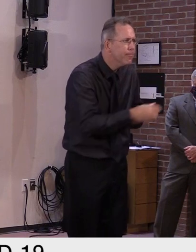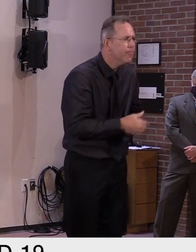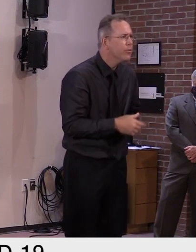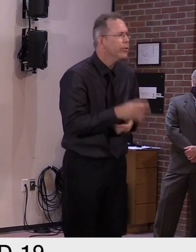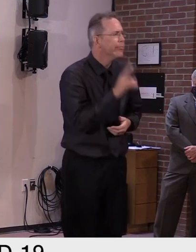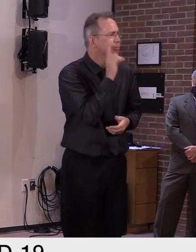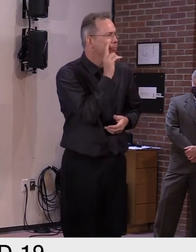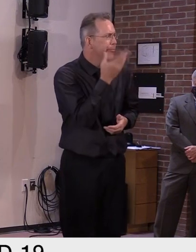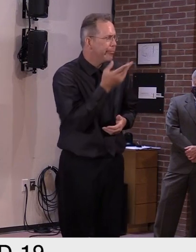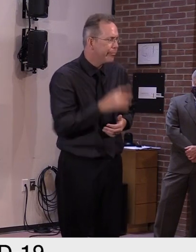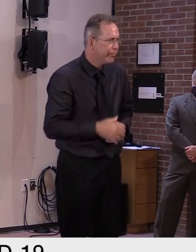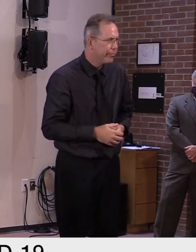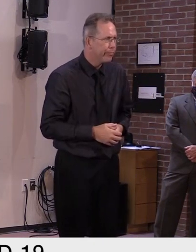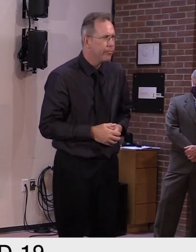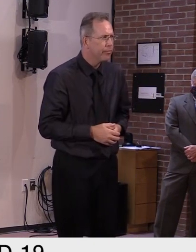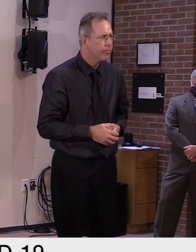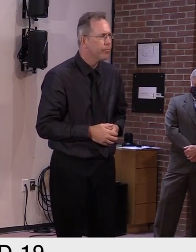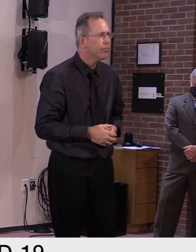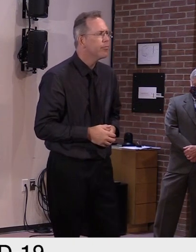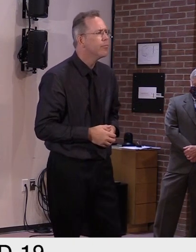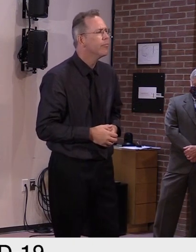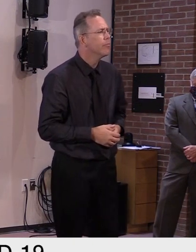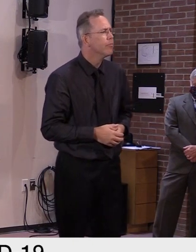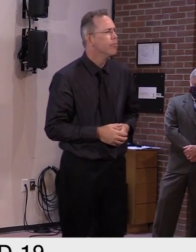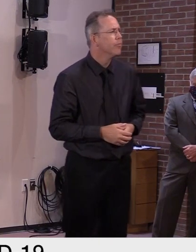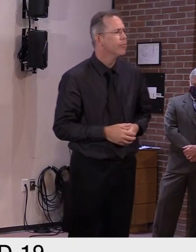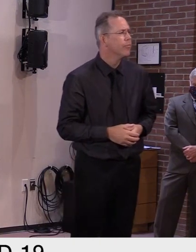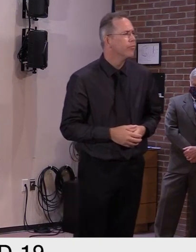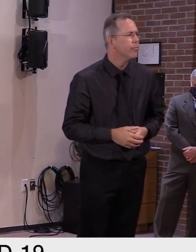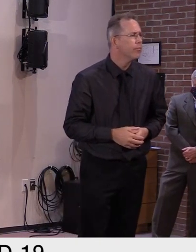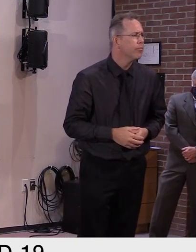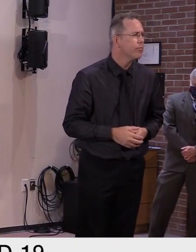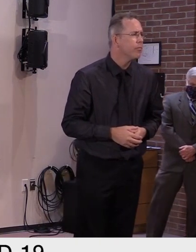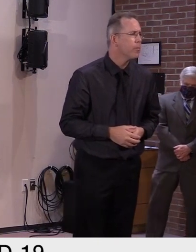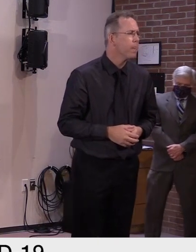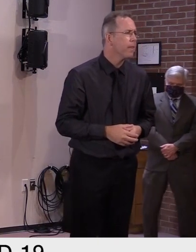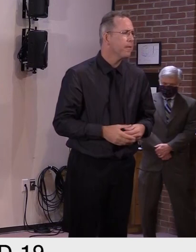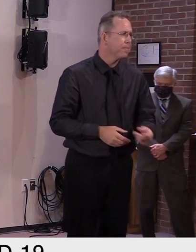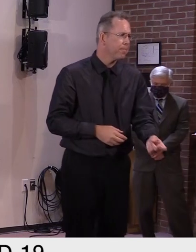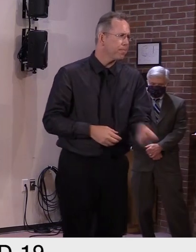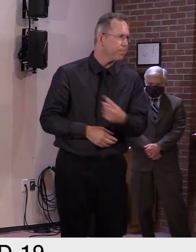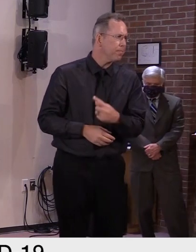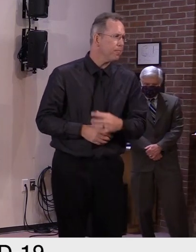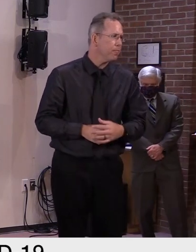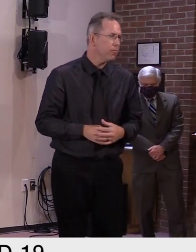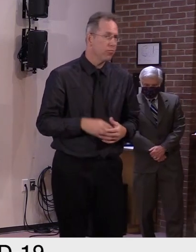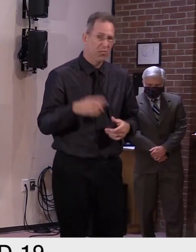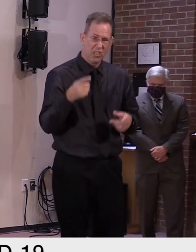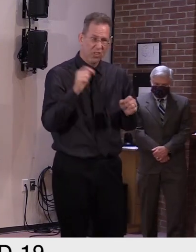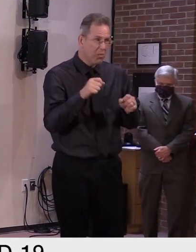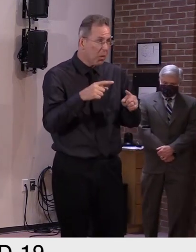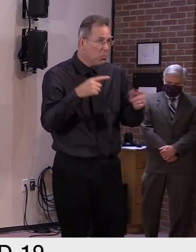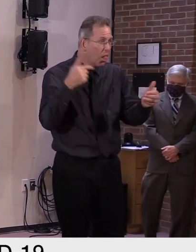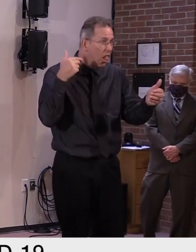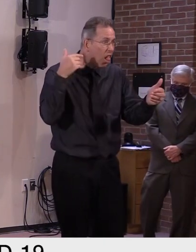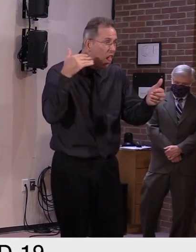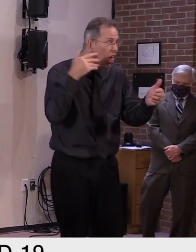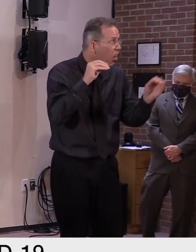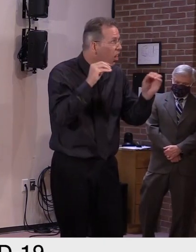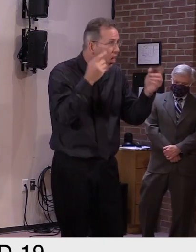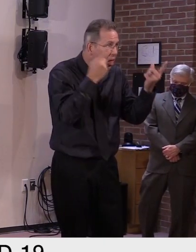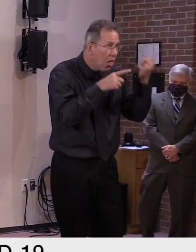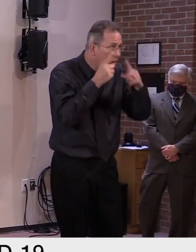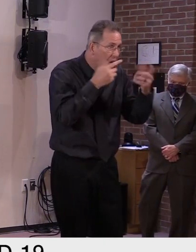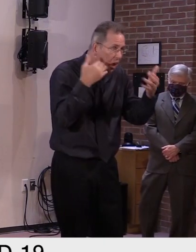And it sounds like there could be like an 11th hour kind of moving money around to get it spent, at least something with it.